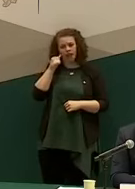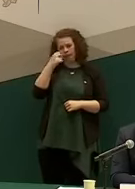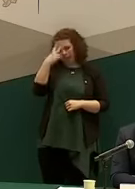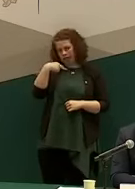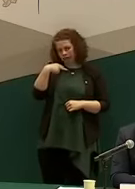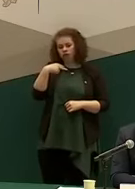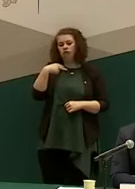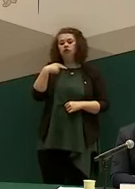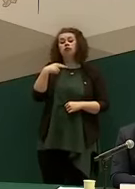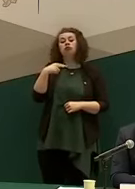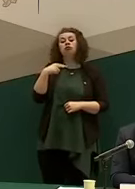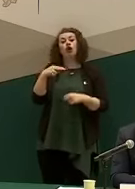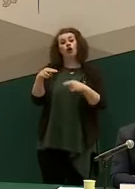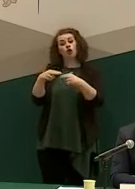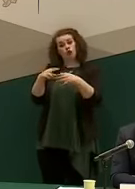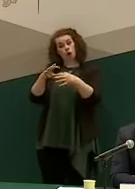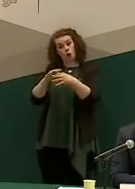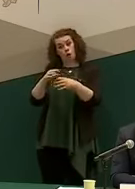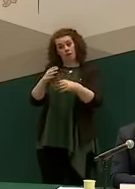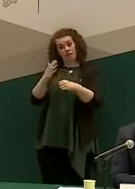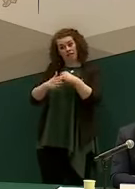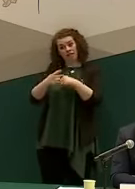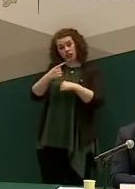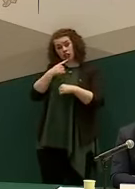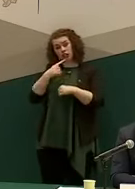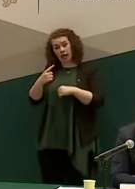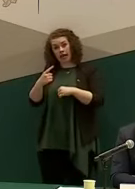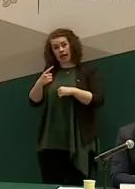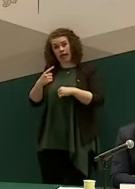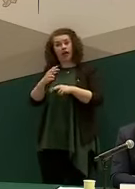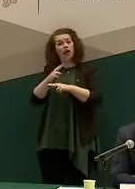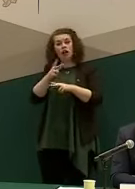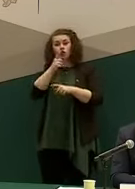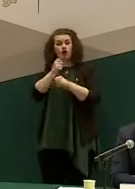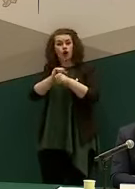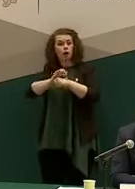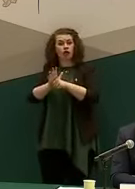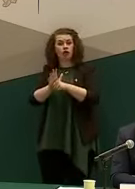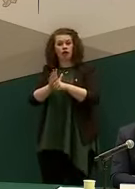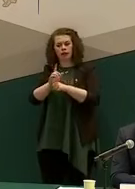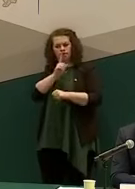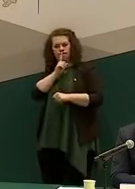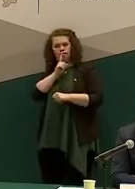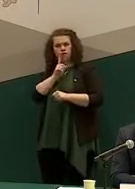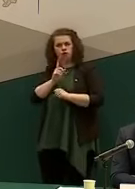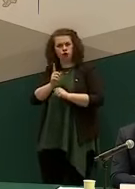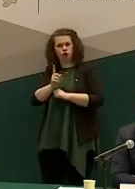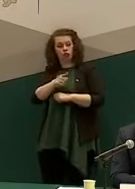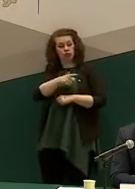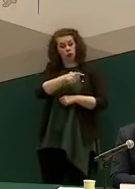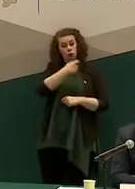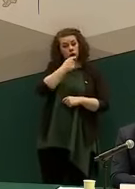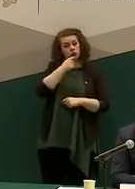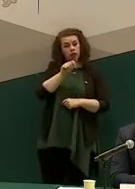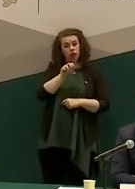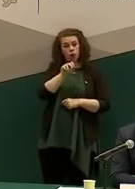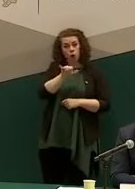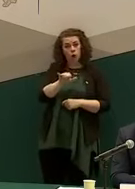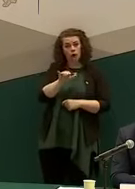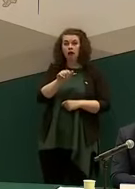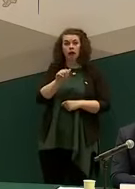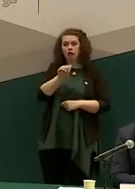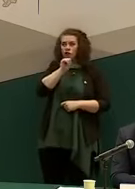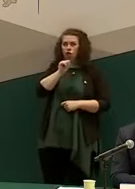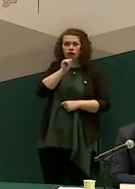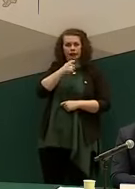whether nursing homes were told not to discuss outbreaks with families of residents. And Tony, you said that there was no